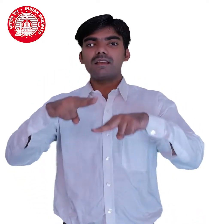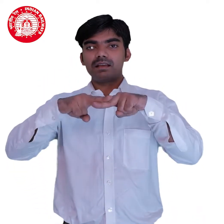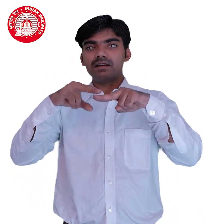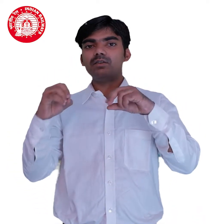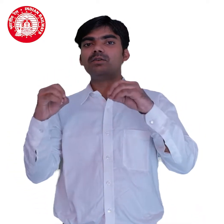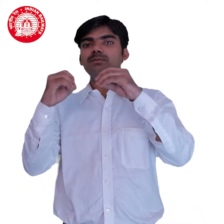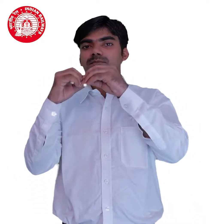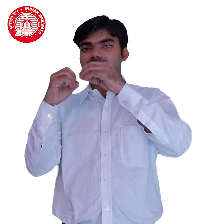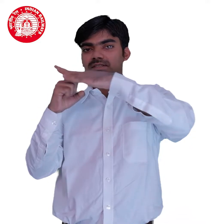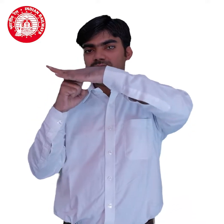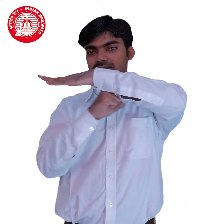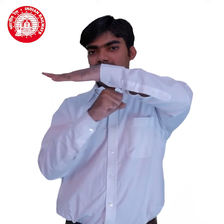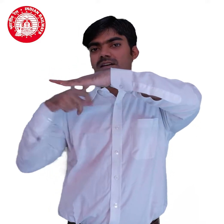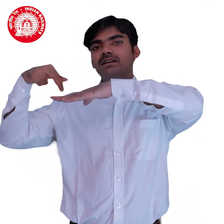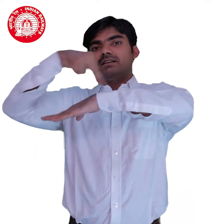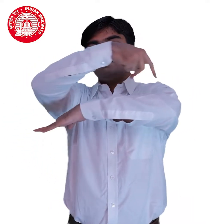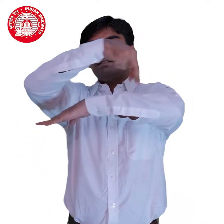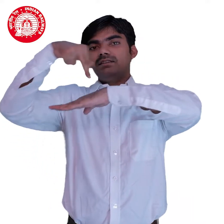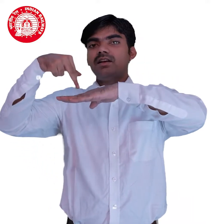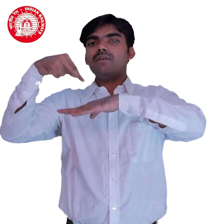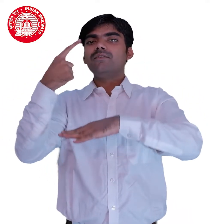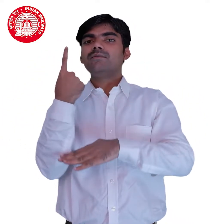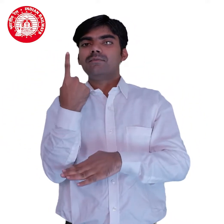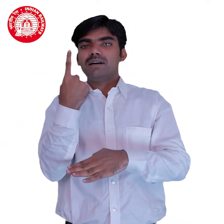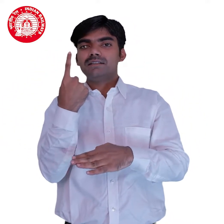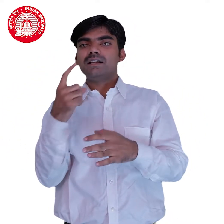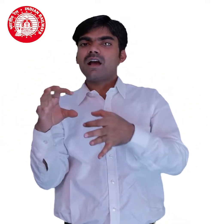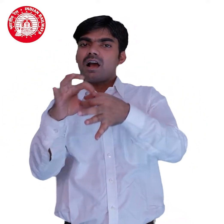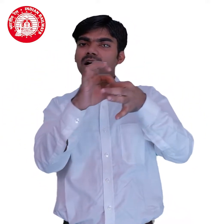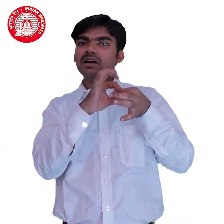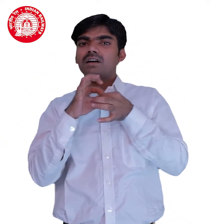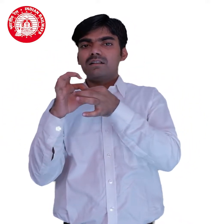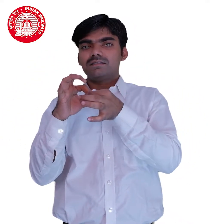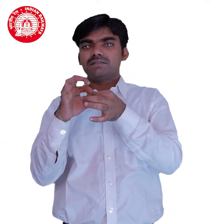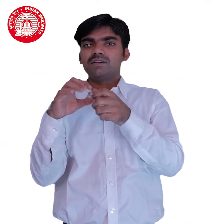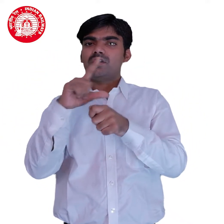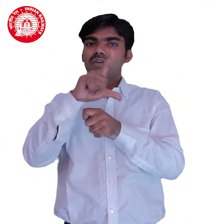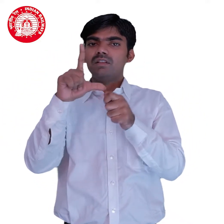Footover bridge 1 has stairs at all the platforms.